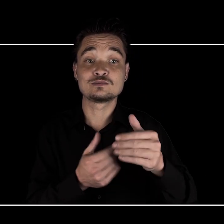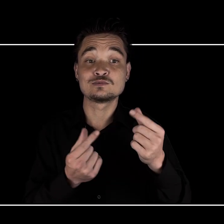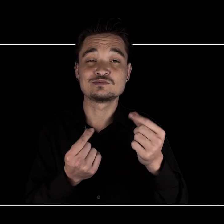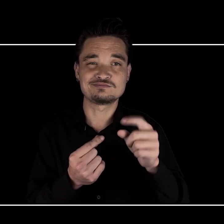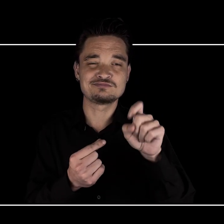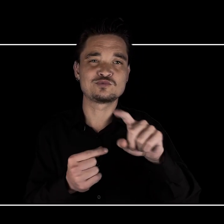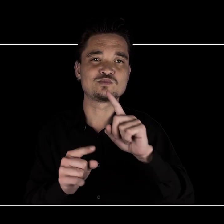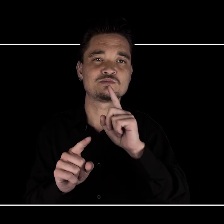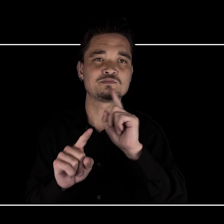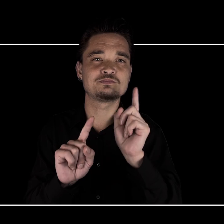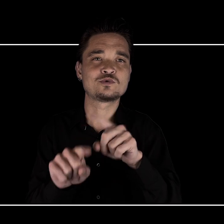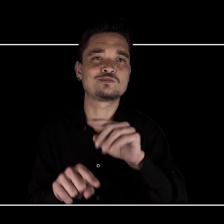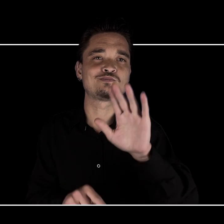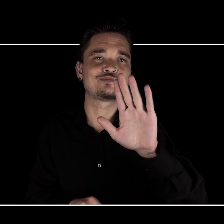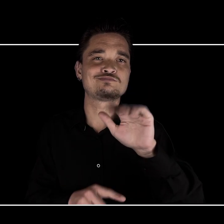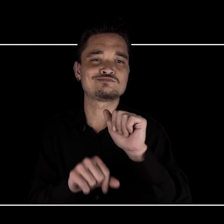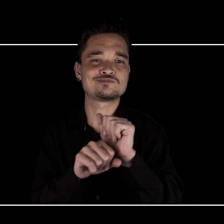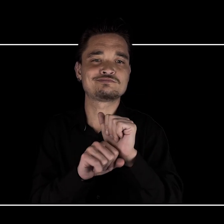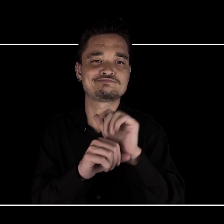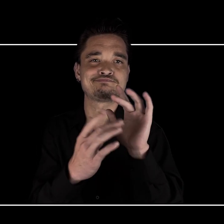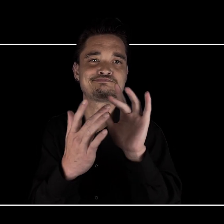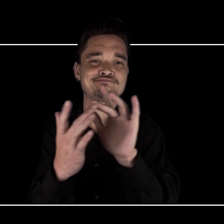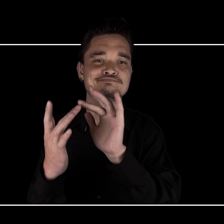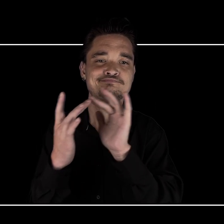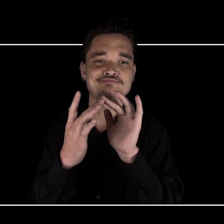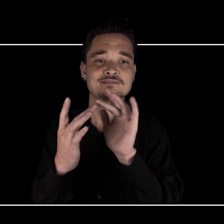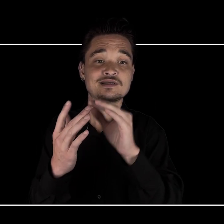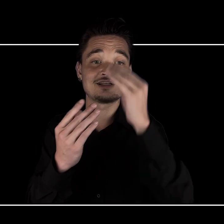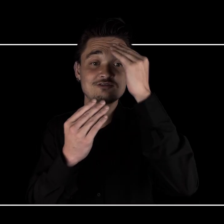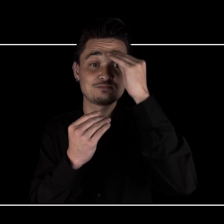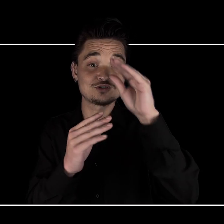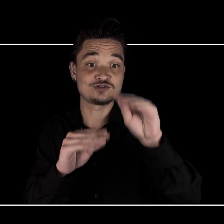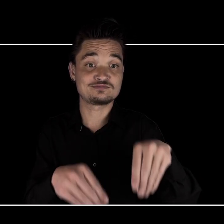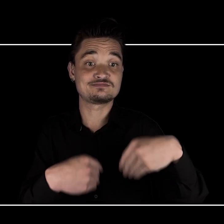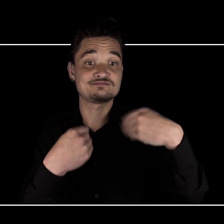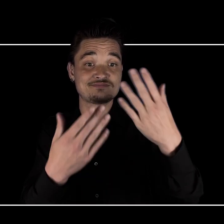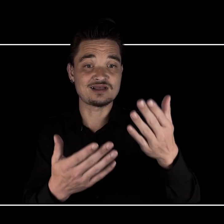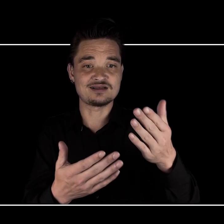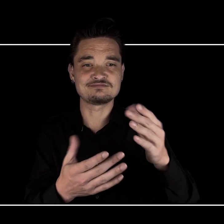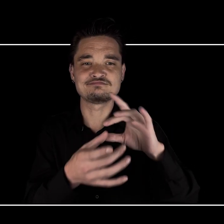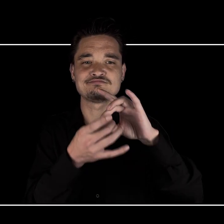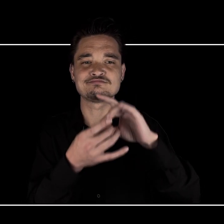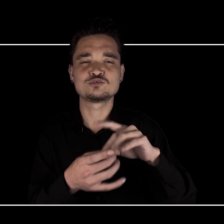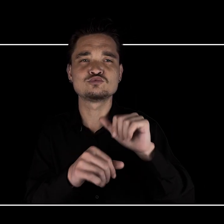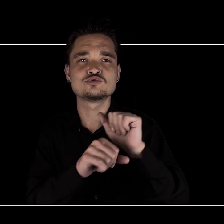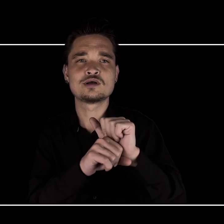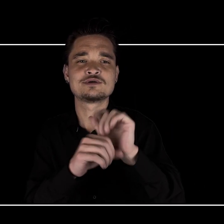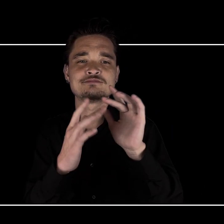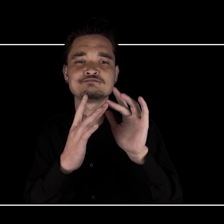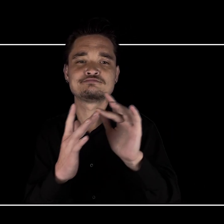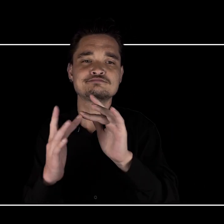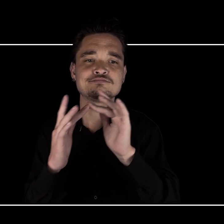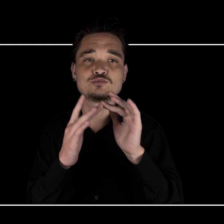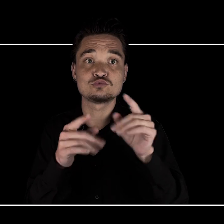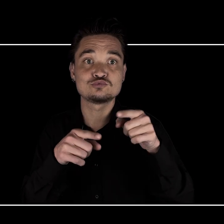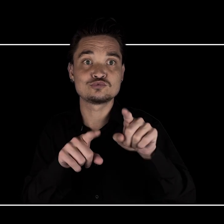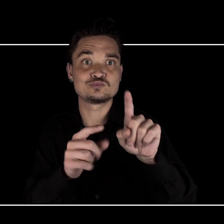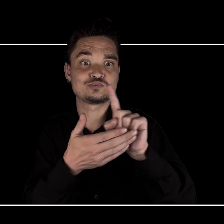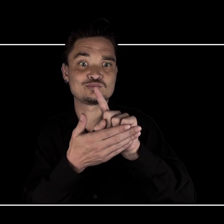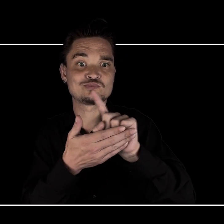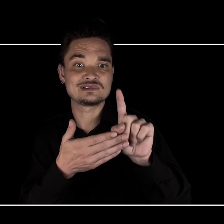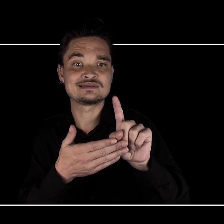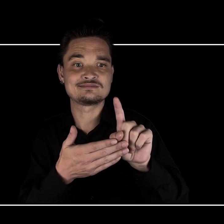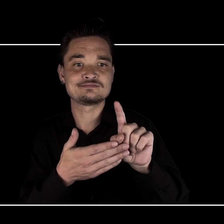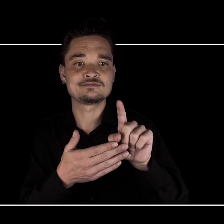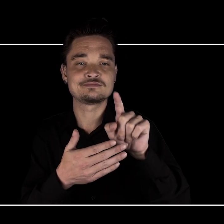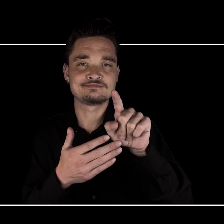is report job contacts. The information you provide is for job contacts made during the week that is listed